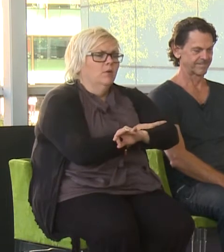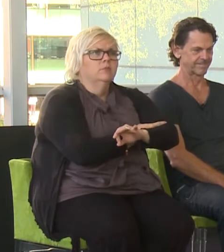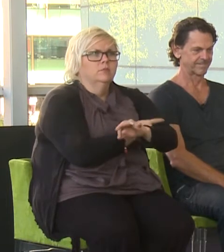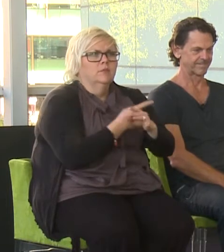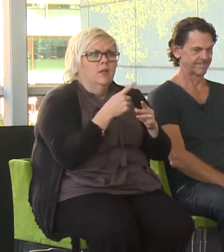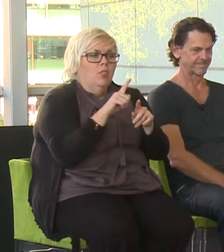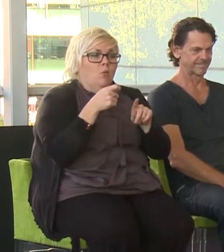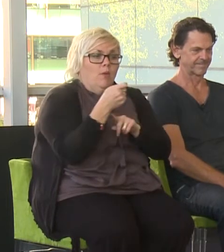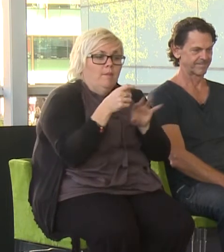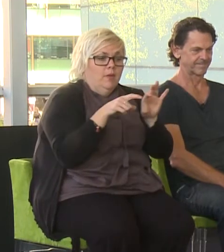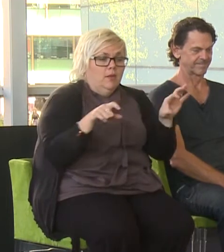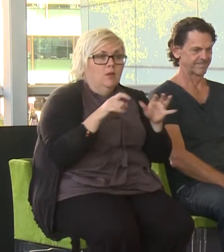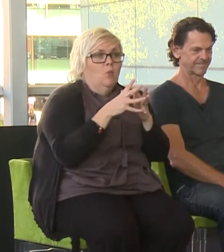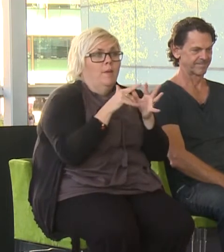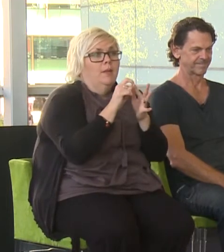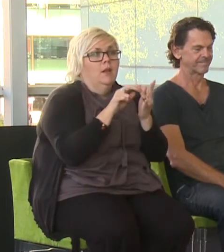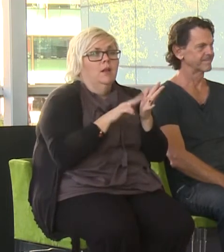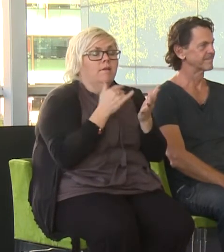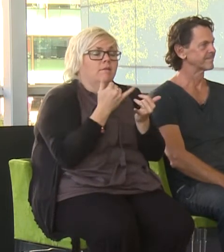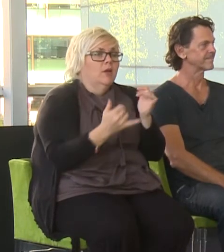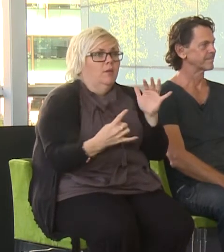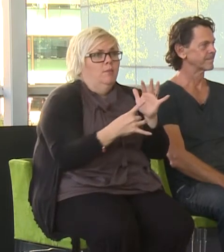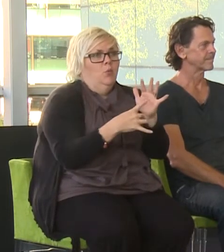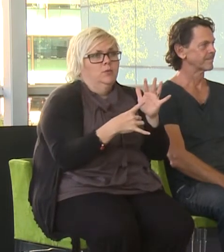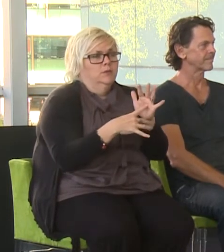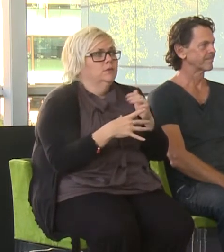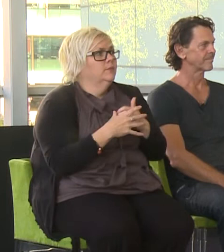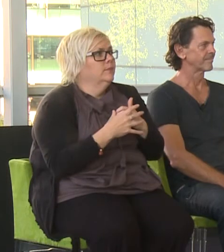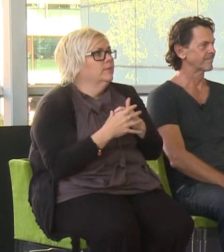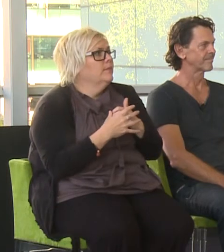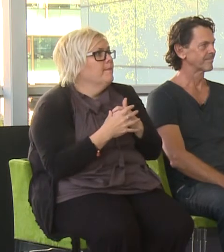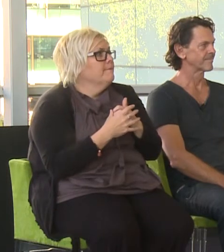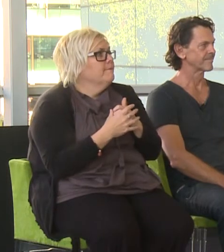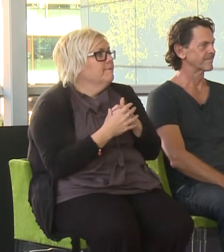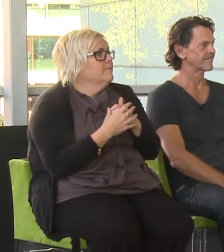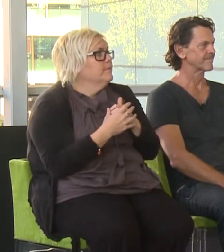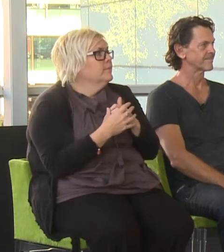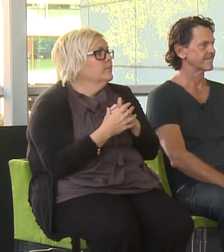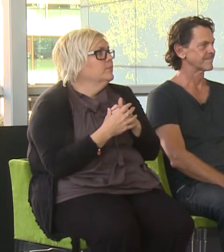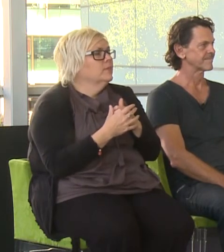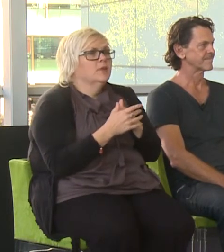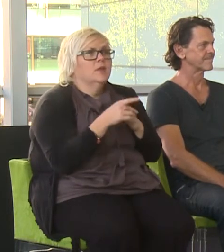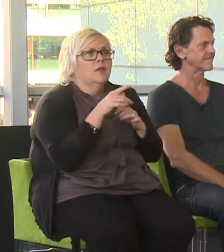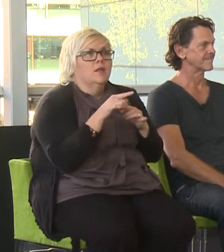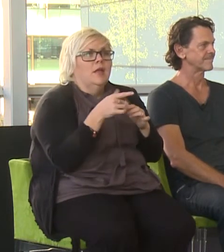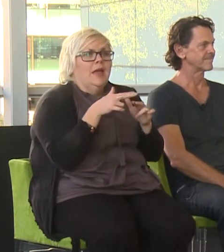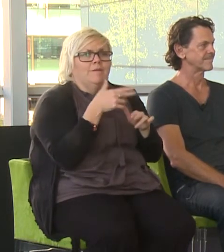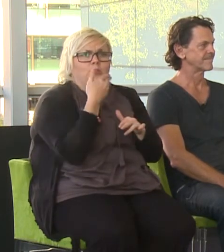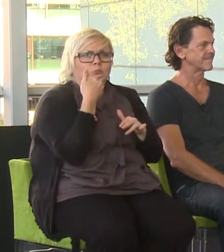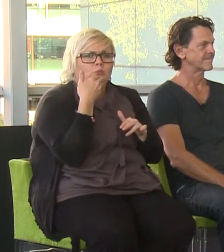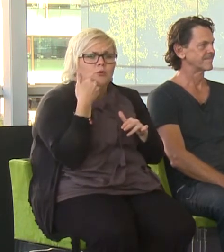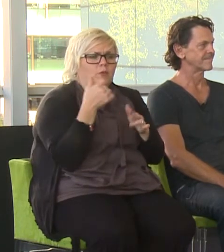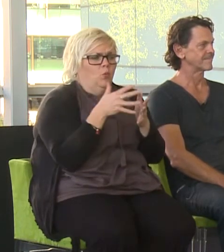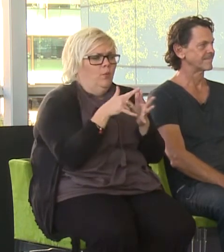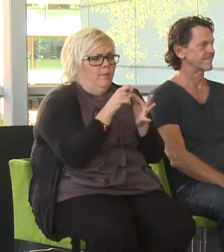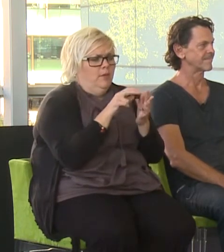hugely important to character recognition. Not only is there an intrinsic gravity and power attached to a beautifully made weapon,